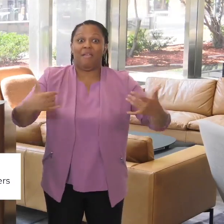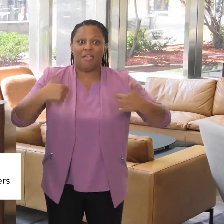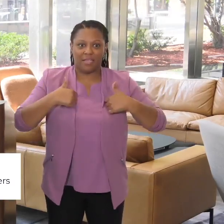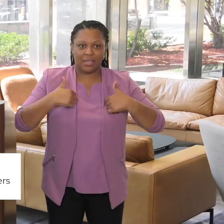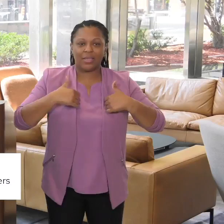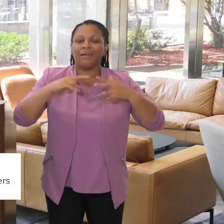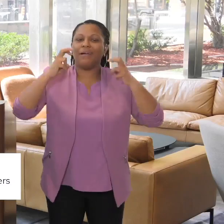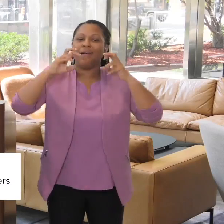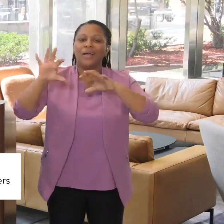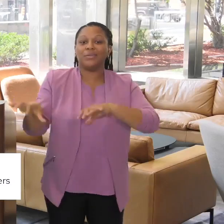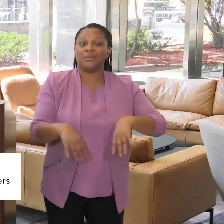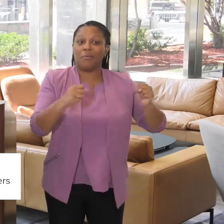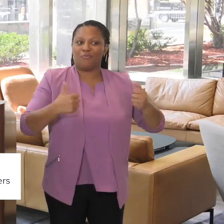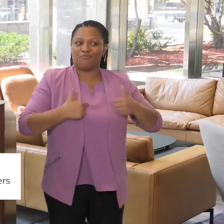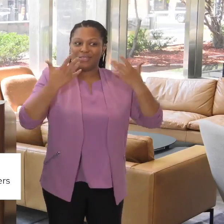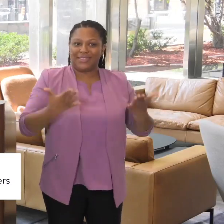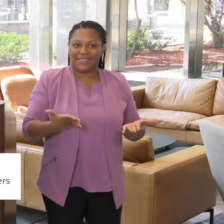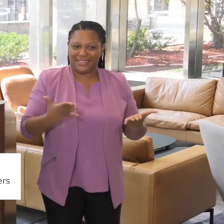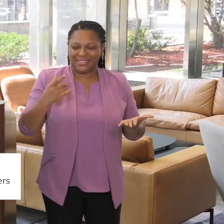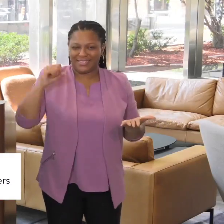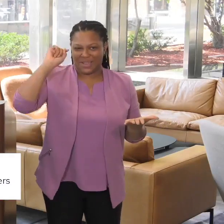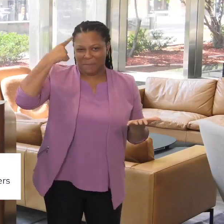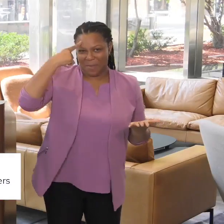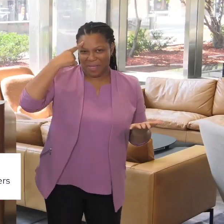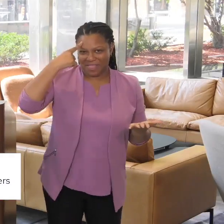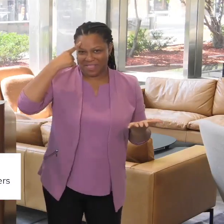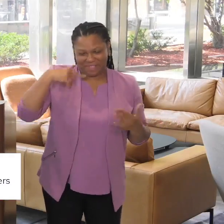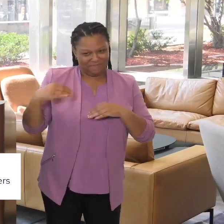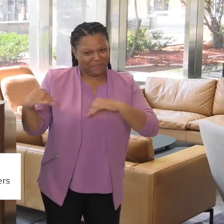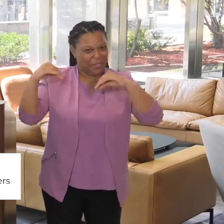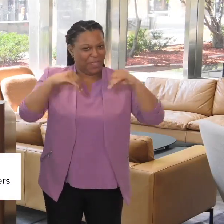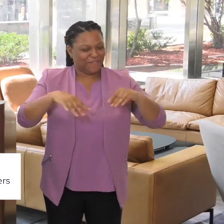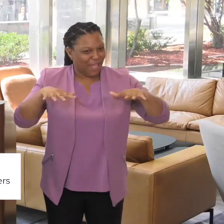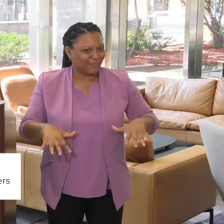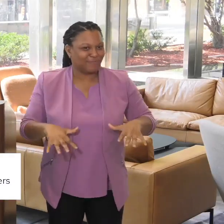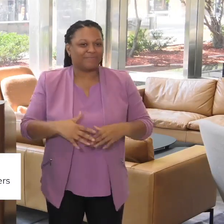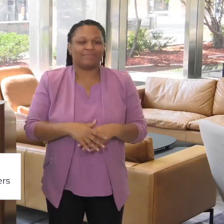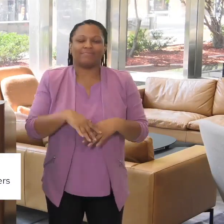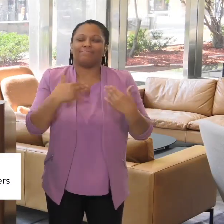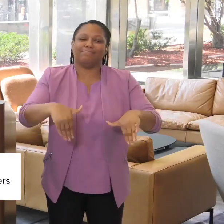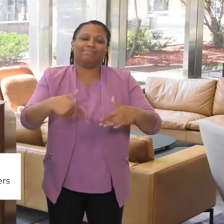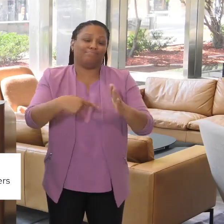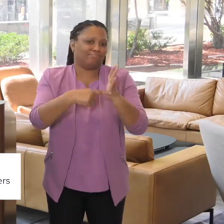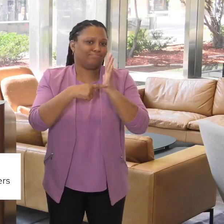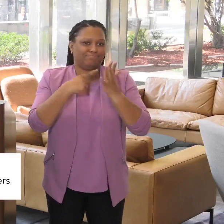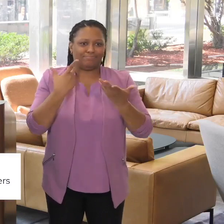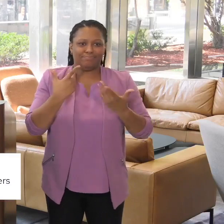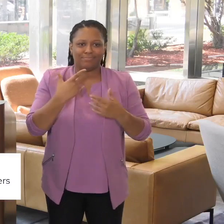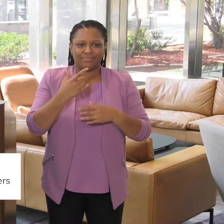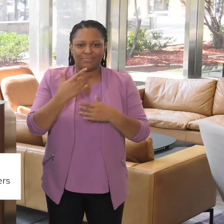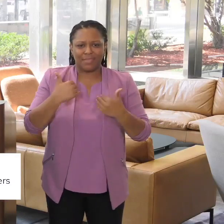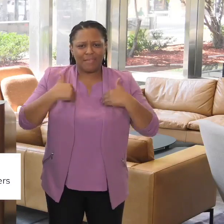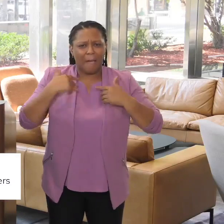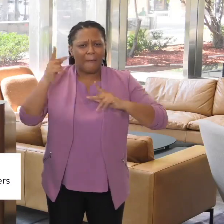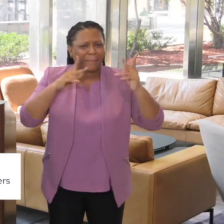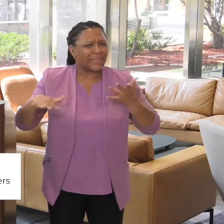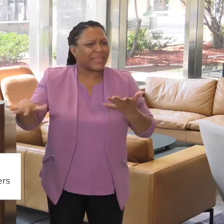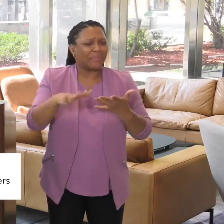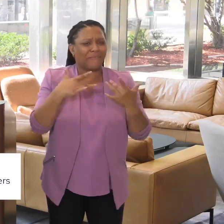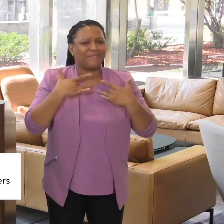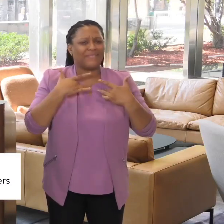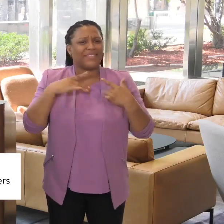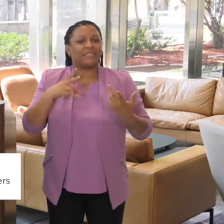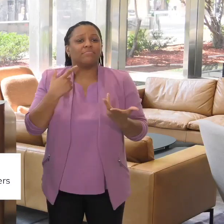you know, this actually really is a special moment for me. I have to give some shout outs. I'm a young person. That's what we do. I'm